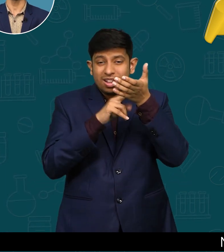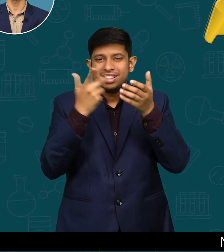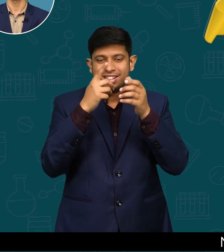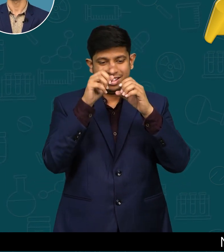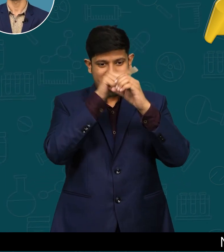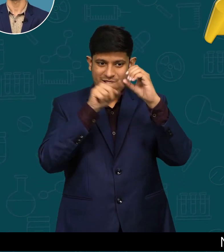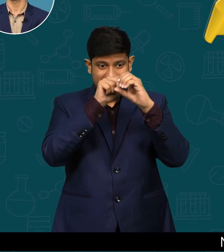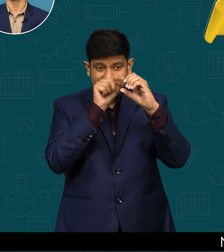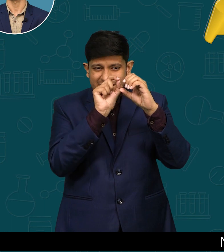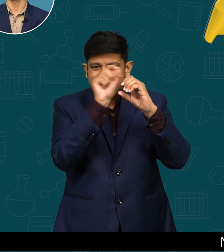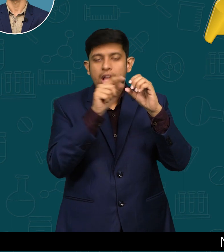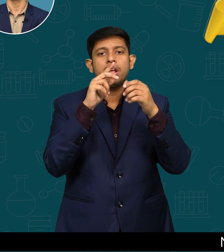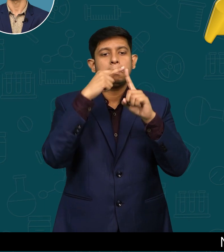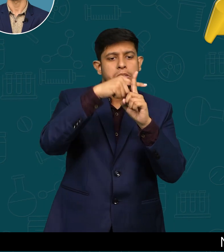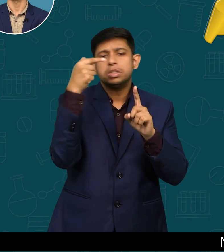neutron,